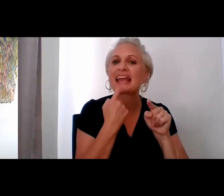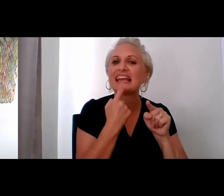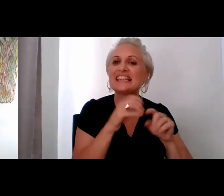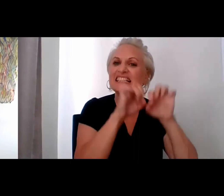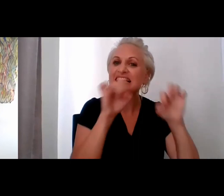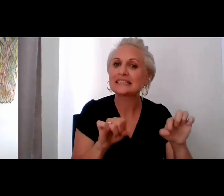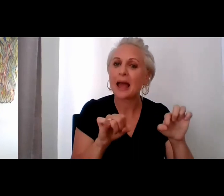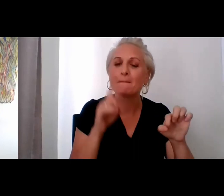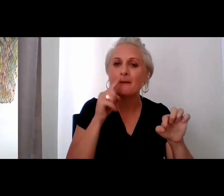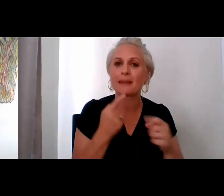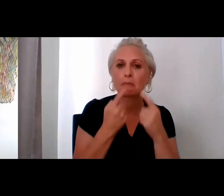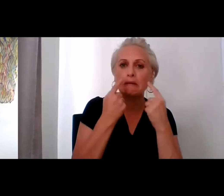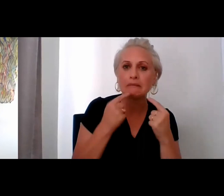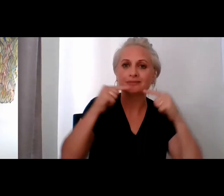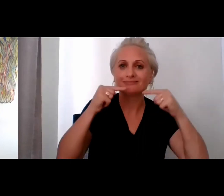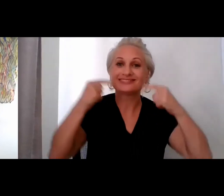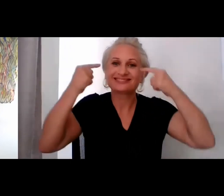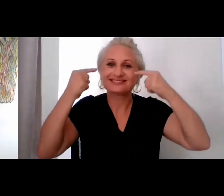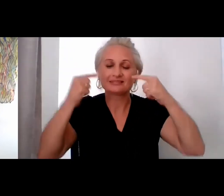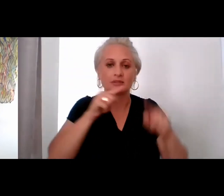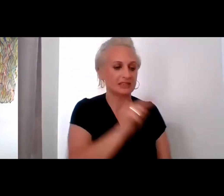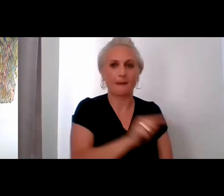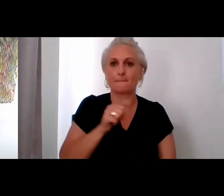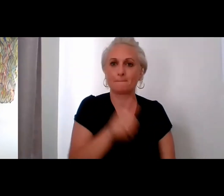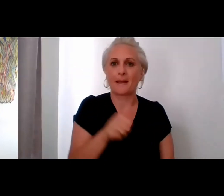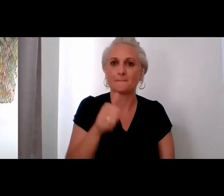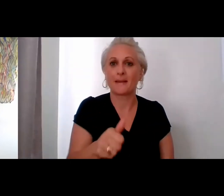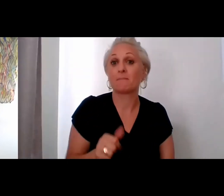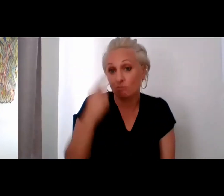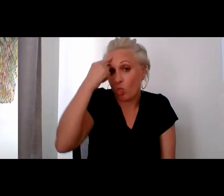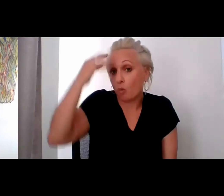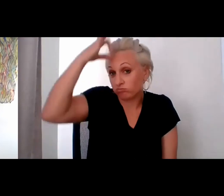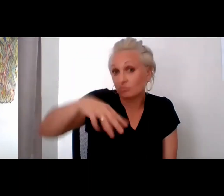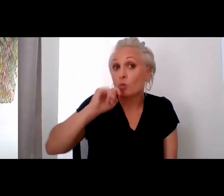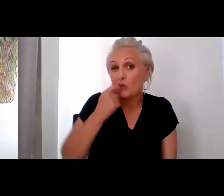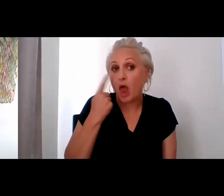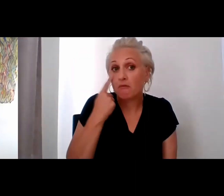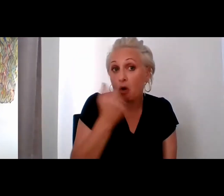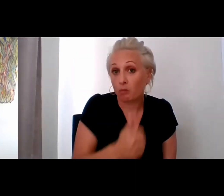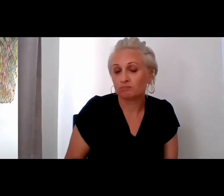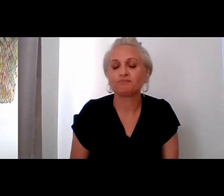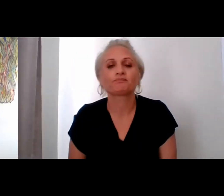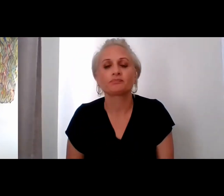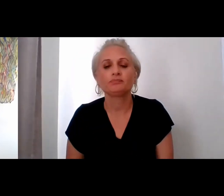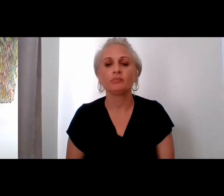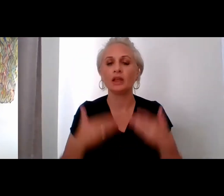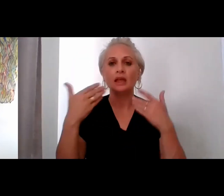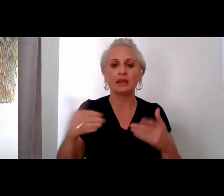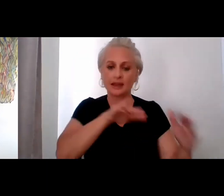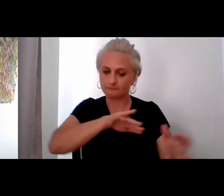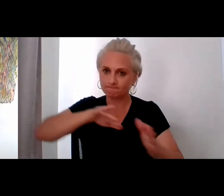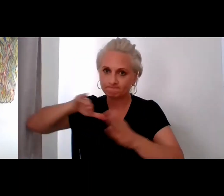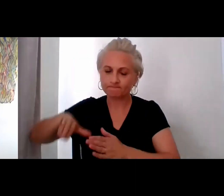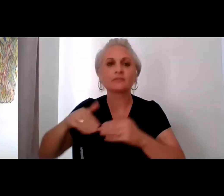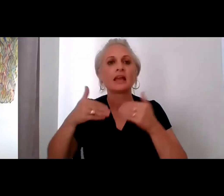You have now come full circle. Once you have data from your monitoring and evaluation, you are likely